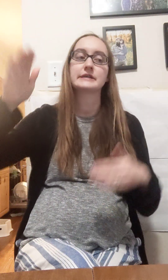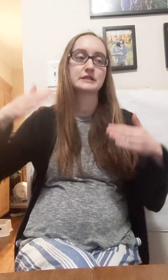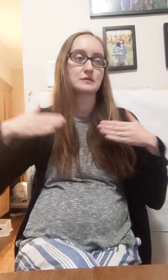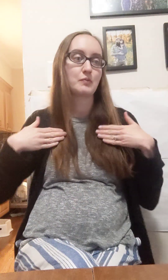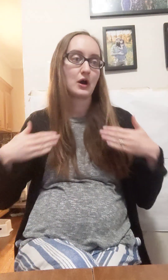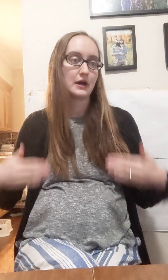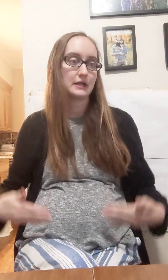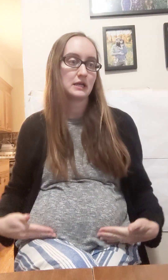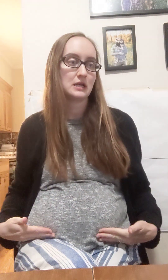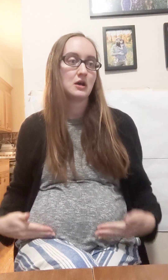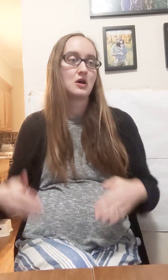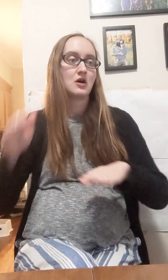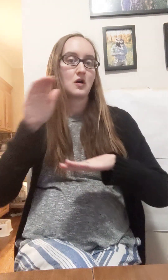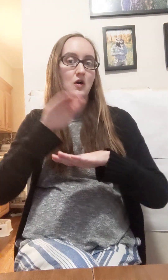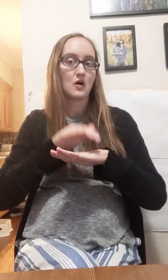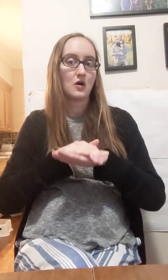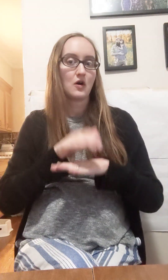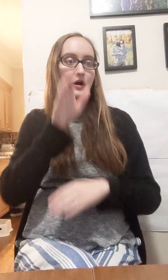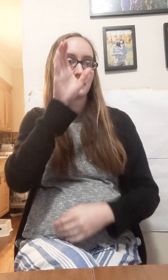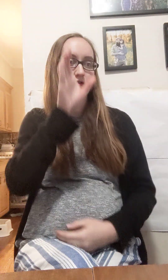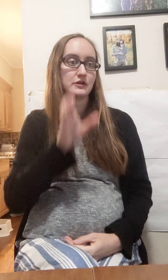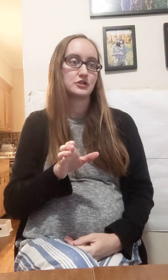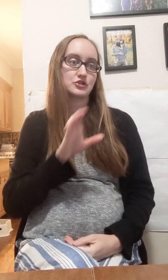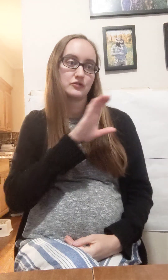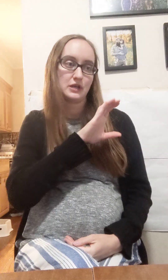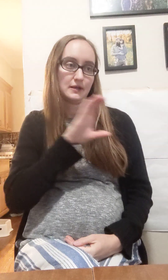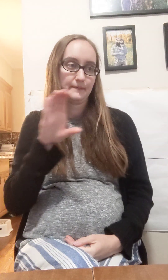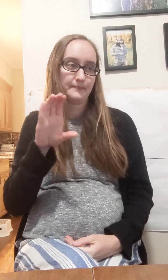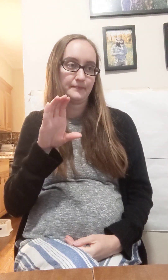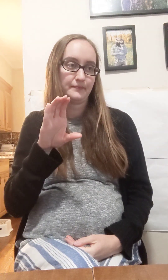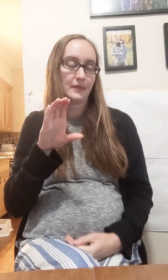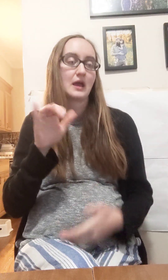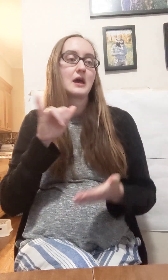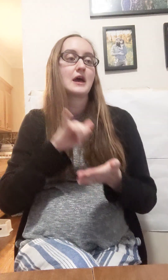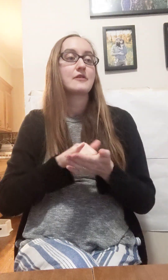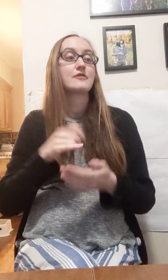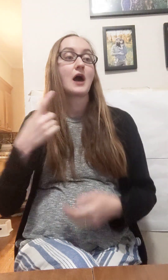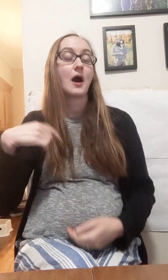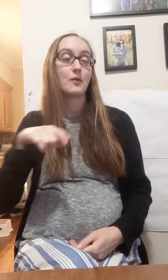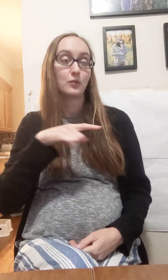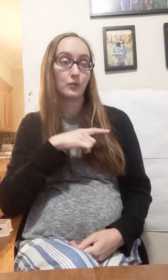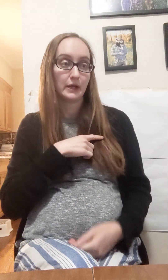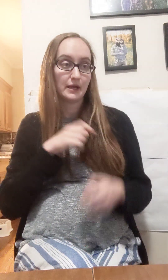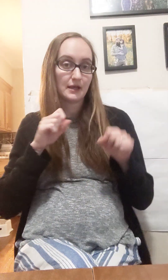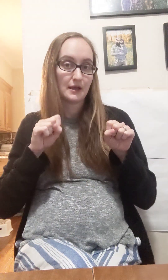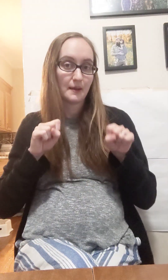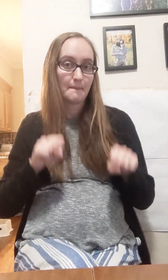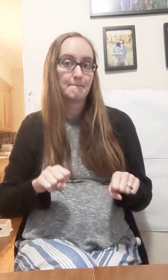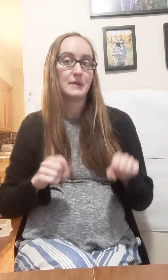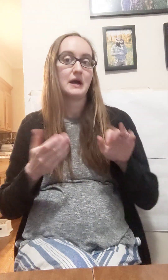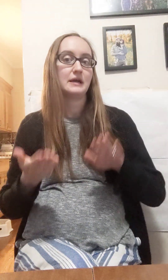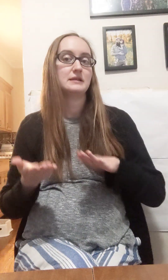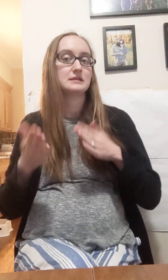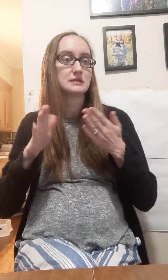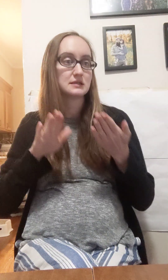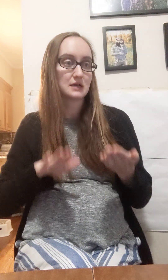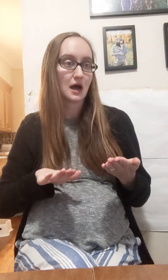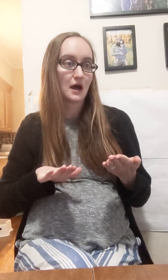his body on the tree, that we might